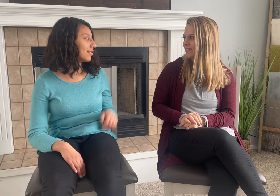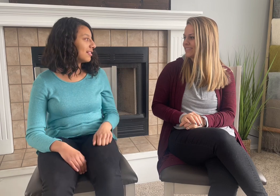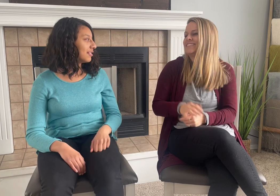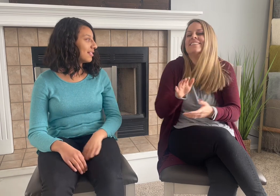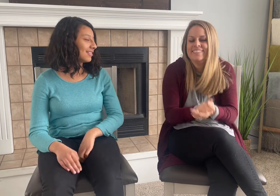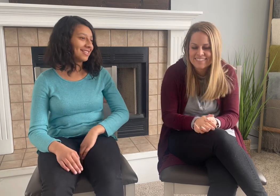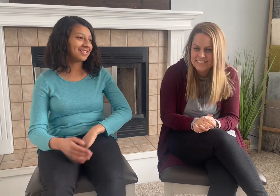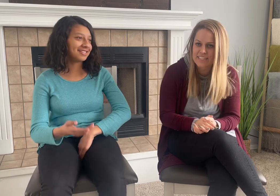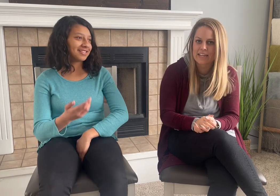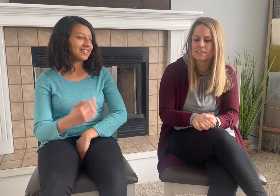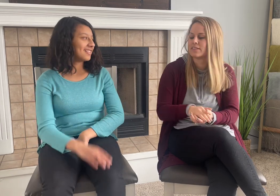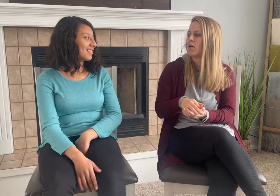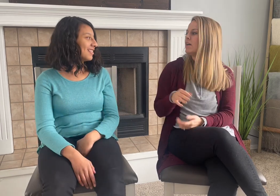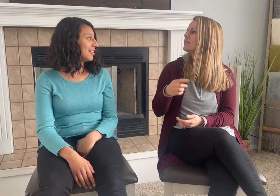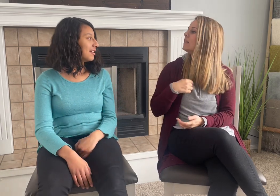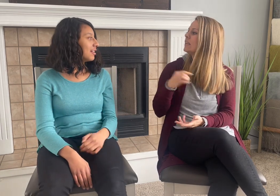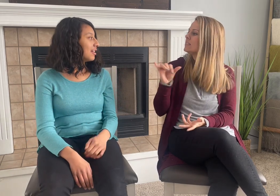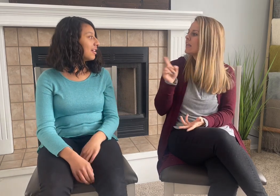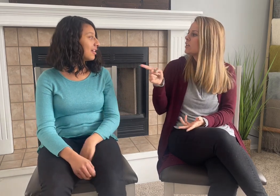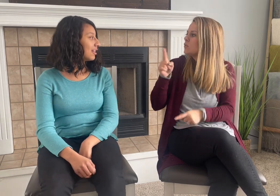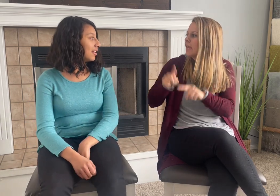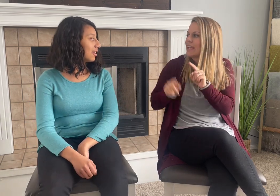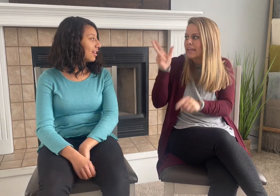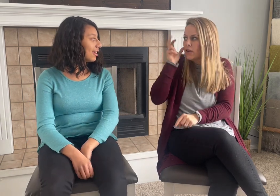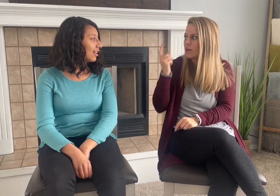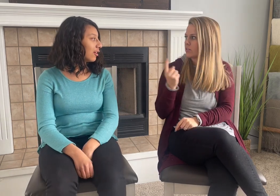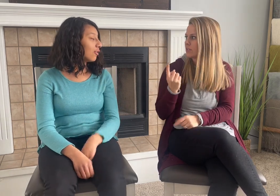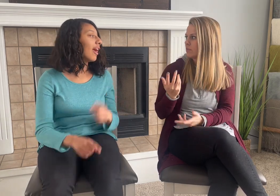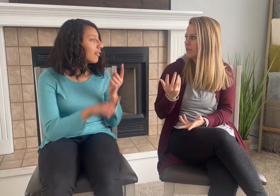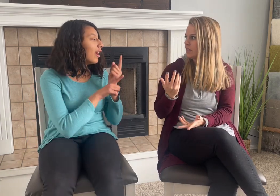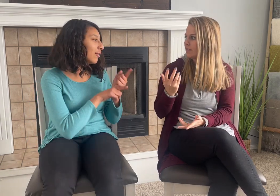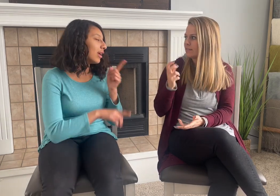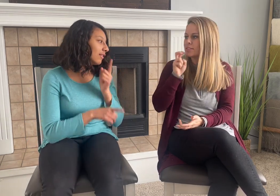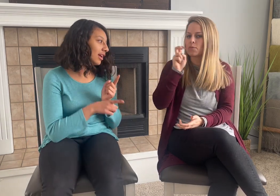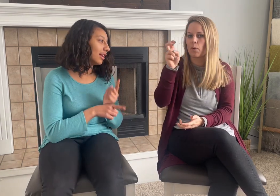No. She said, yes, no. It's like you can't hear it or something. I snore.